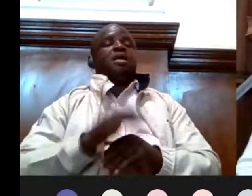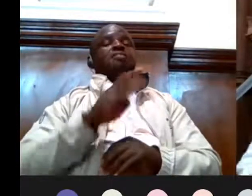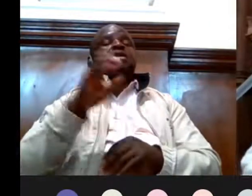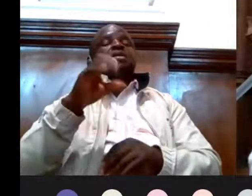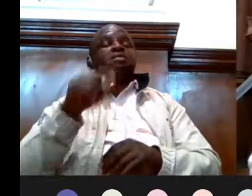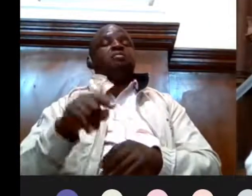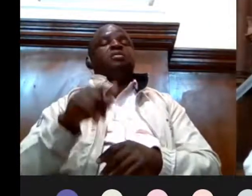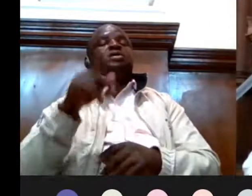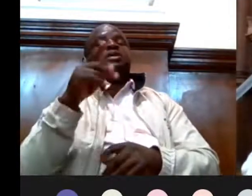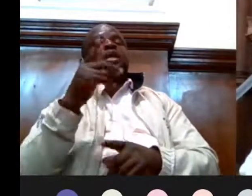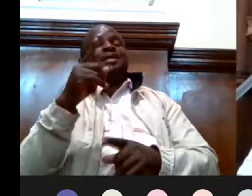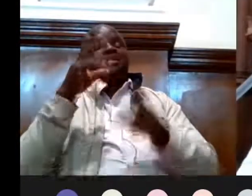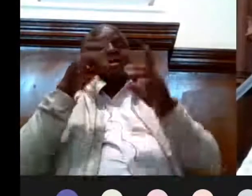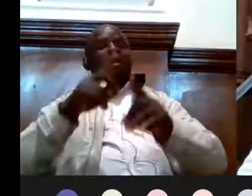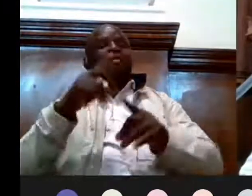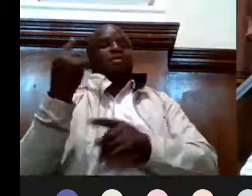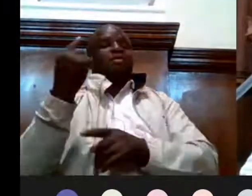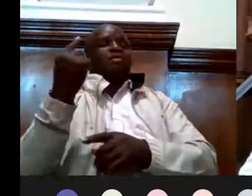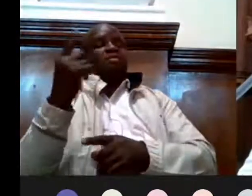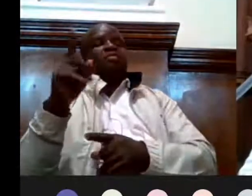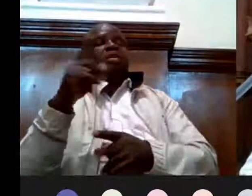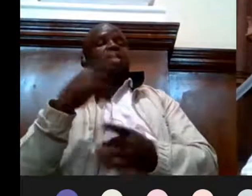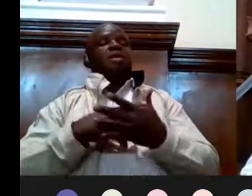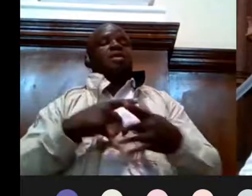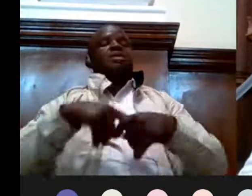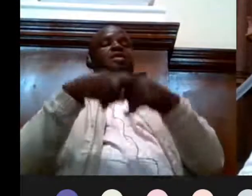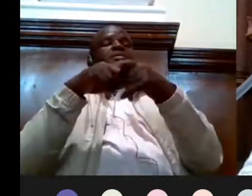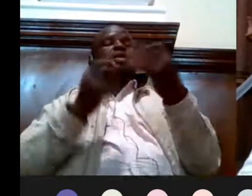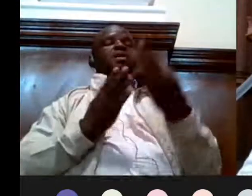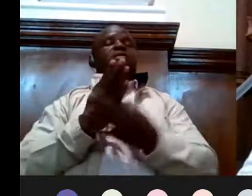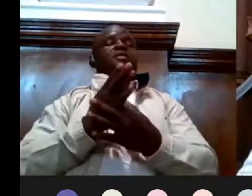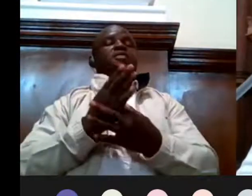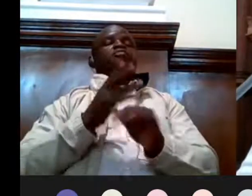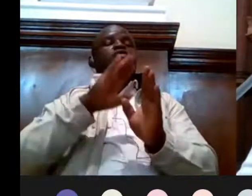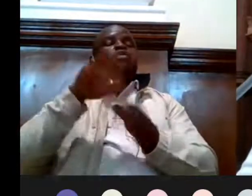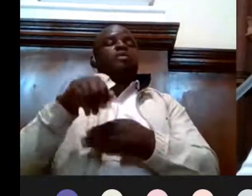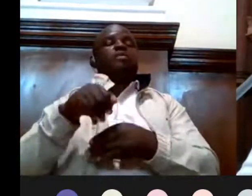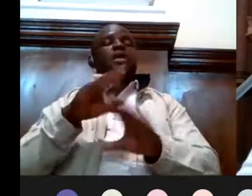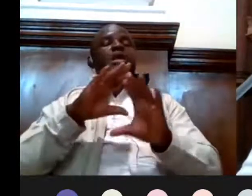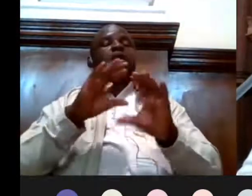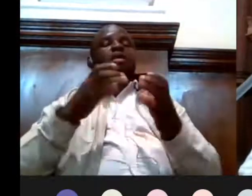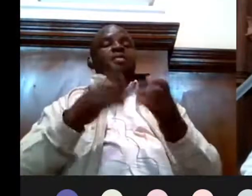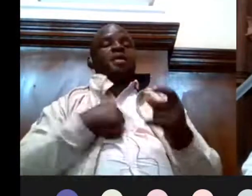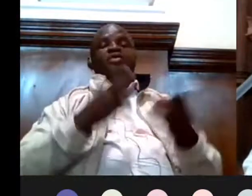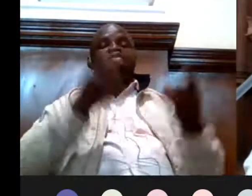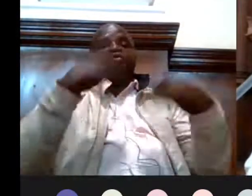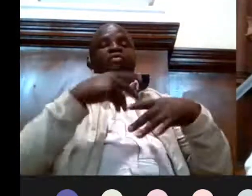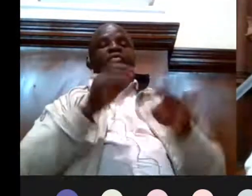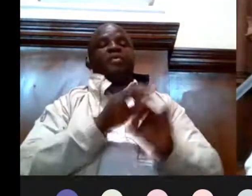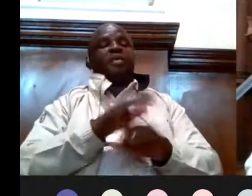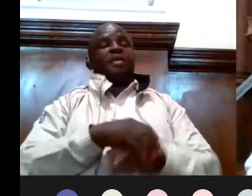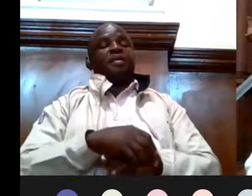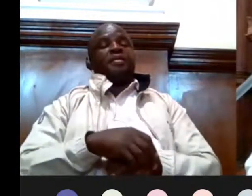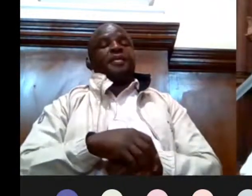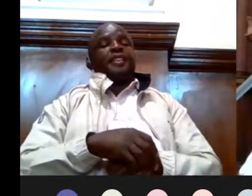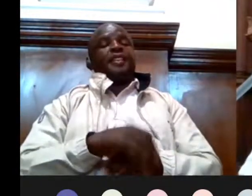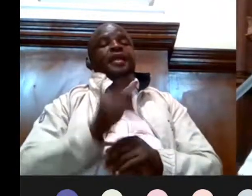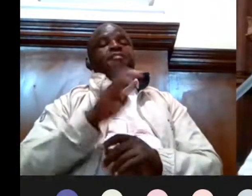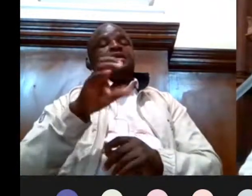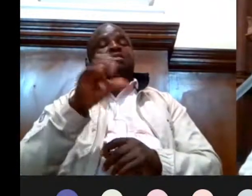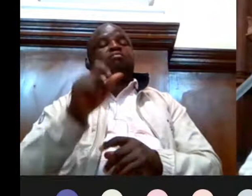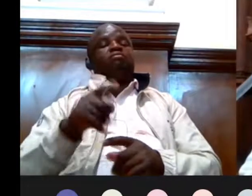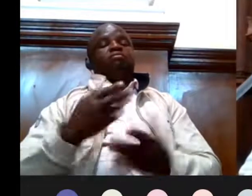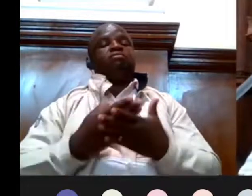MEC unilaterally lifted the intervention, leaving the entire cabinet in the dark. The